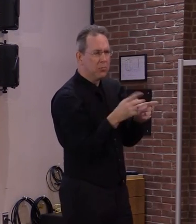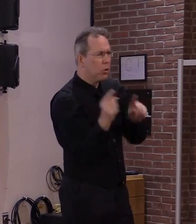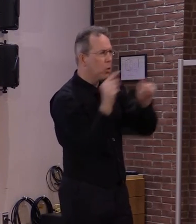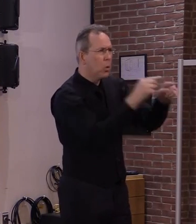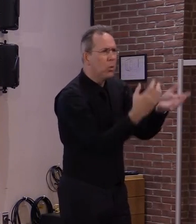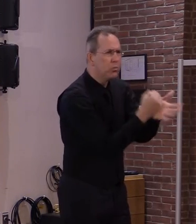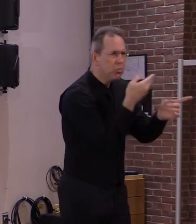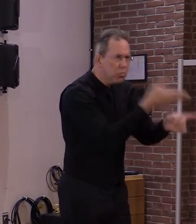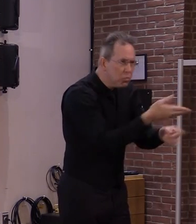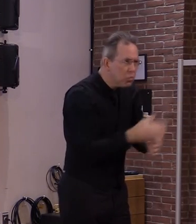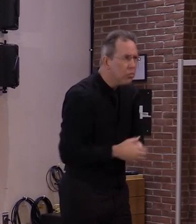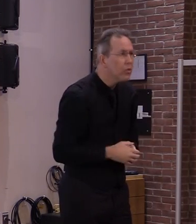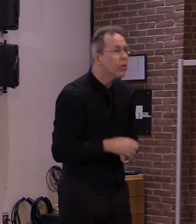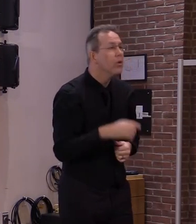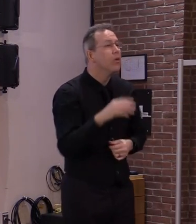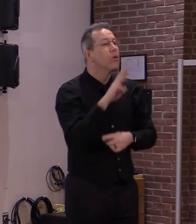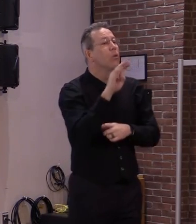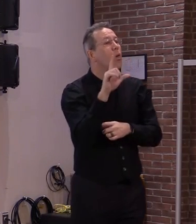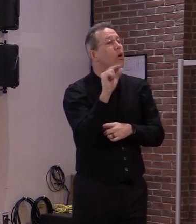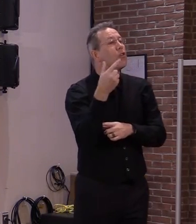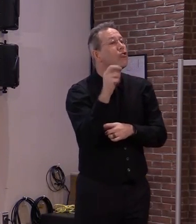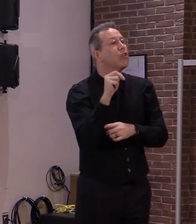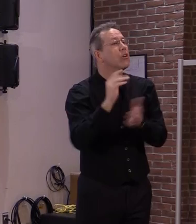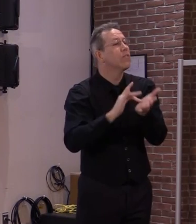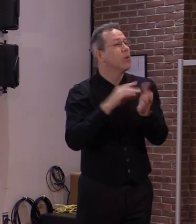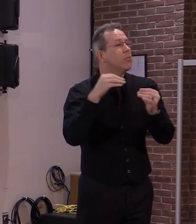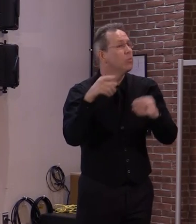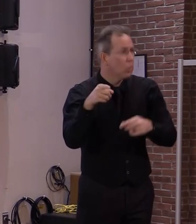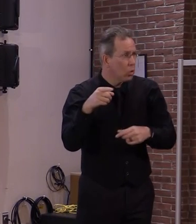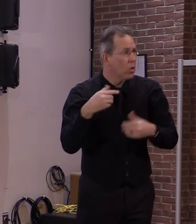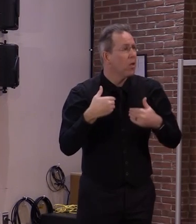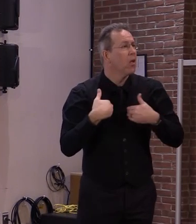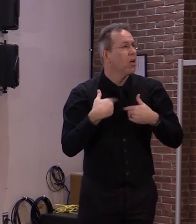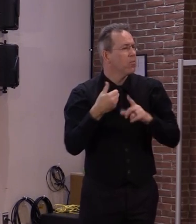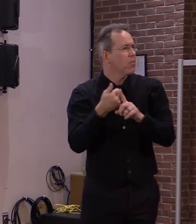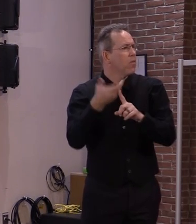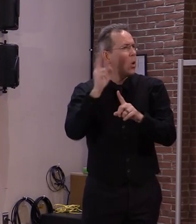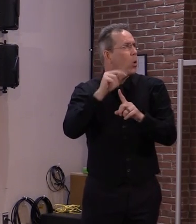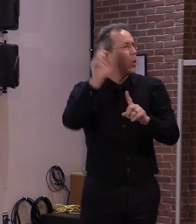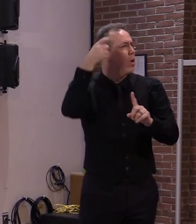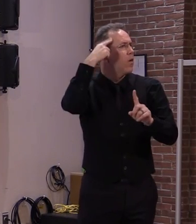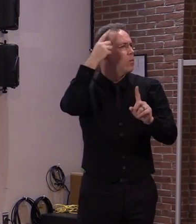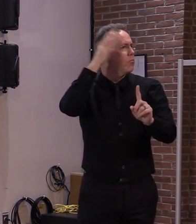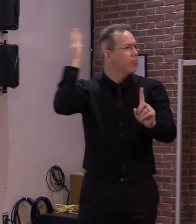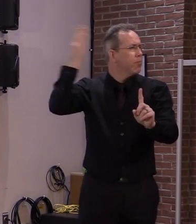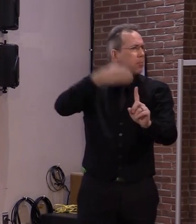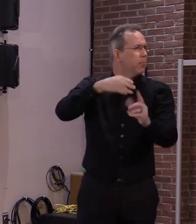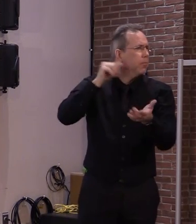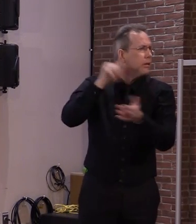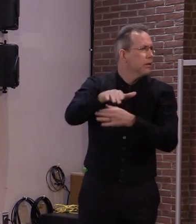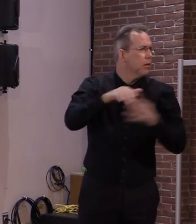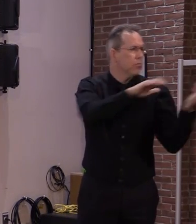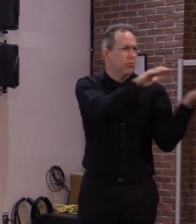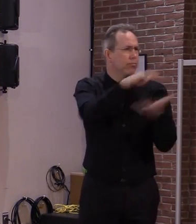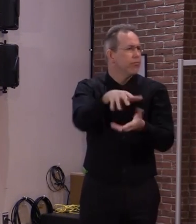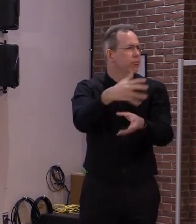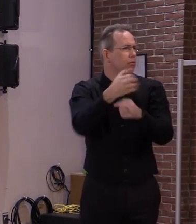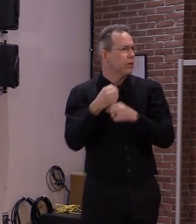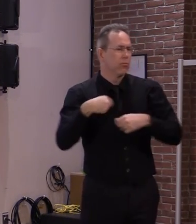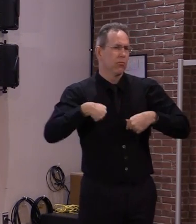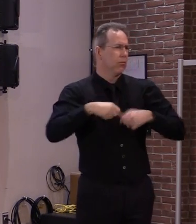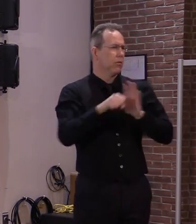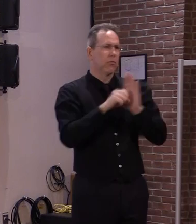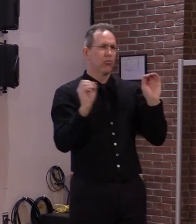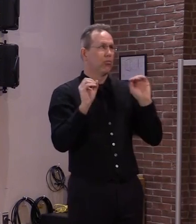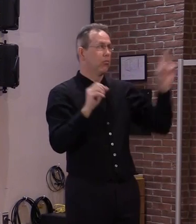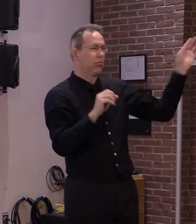vaccine clinics and sites through the federal pharmacy program. This week, Walgreens stores in Vermont received over 4,000